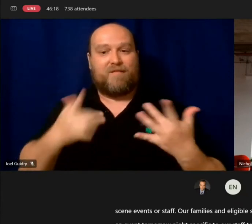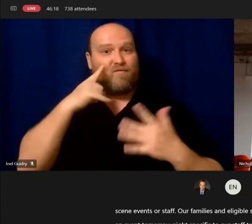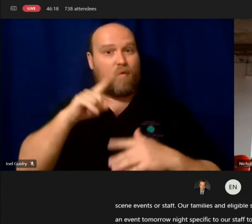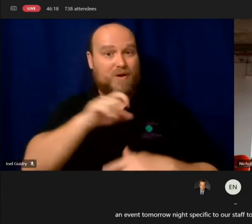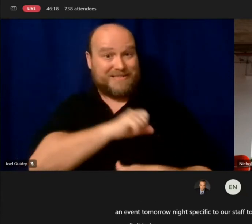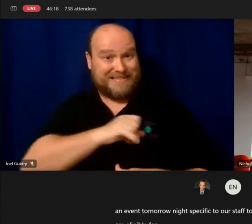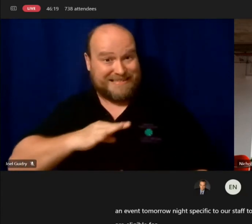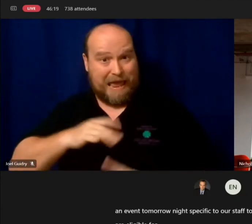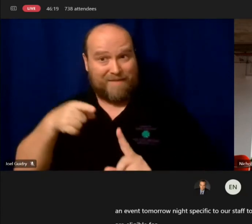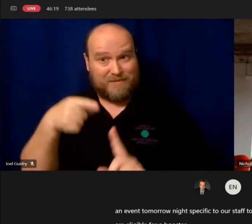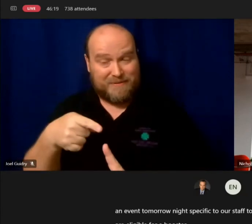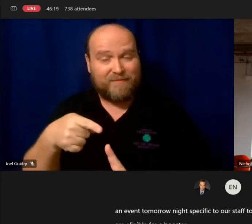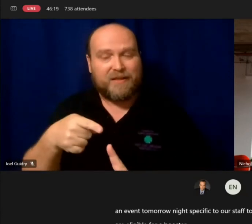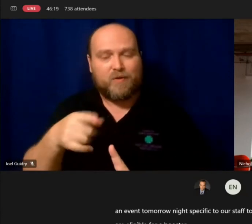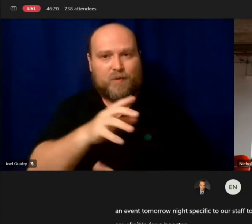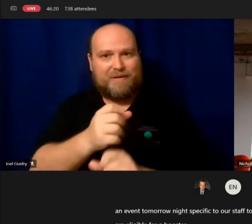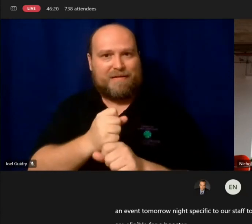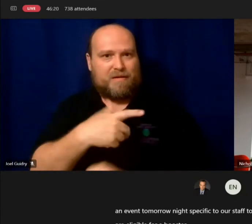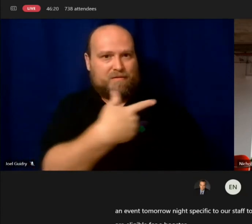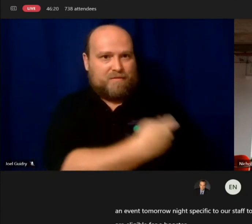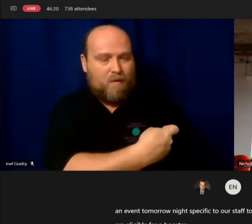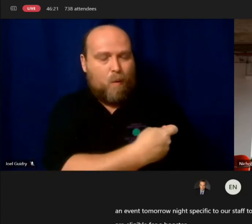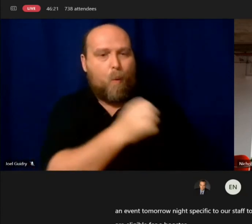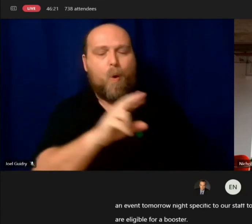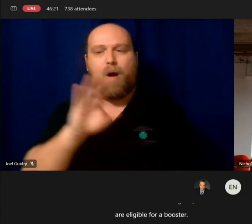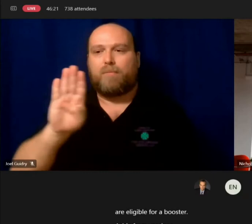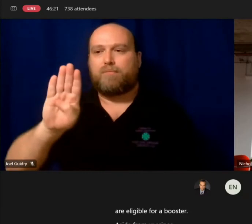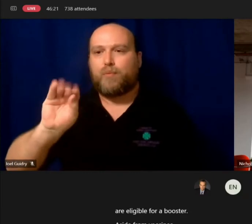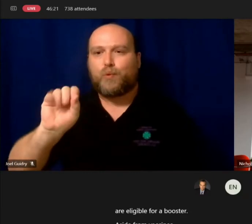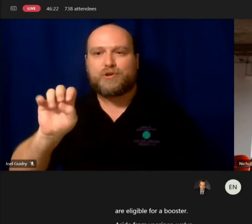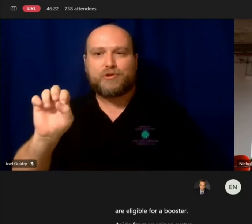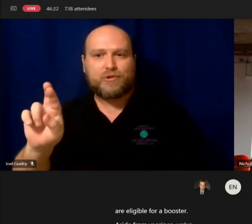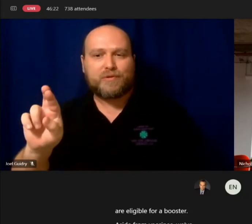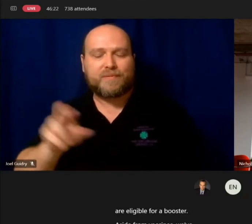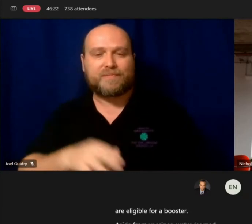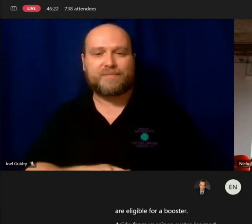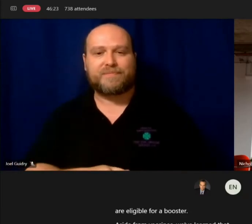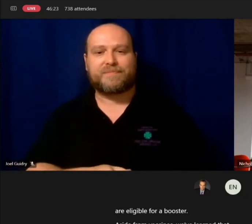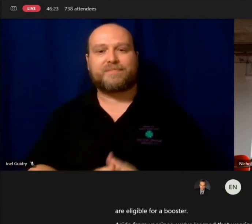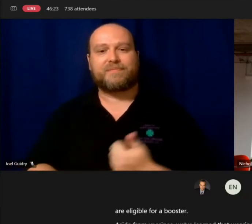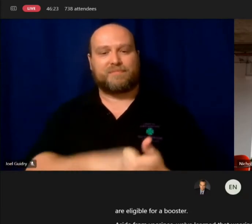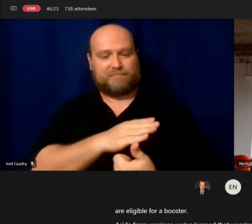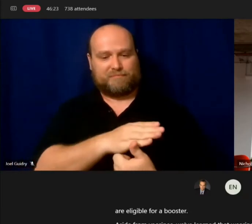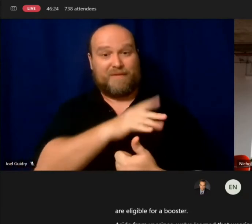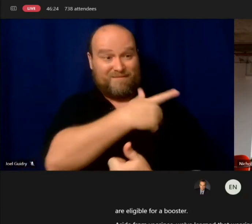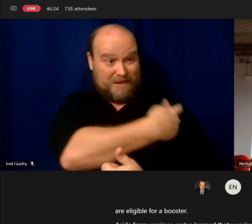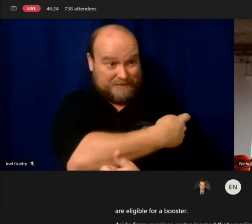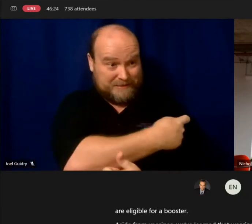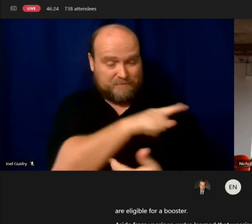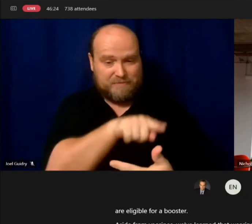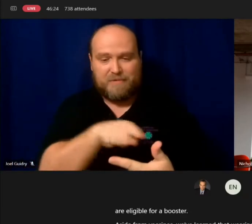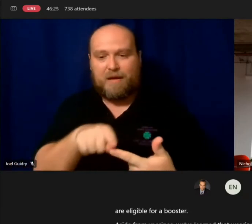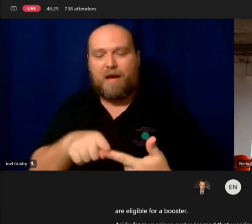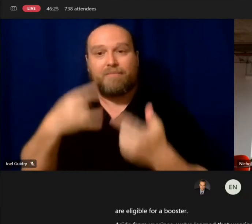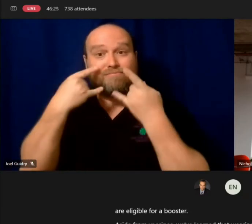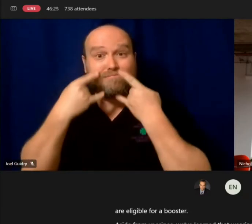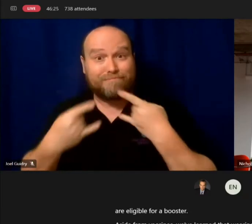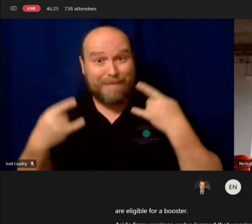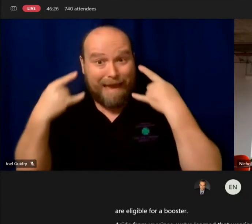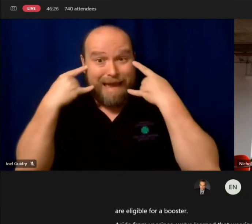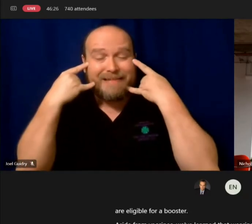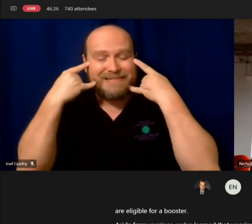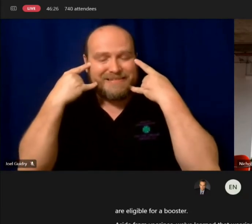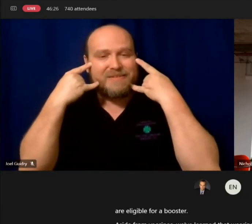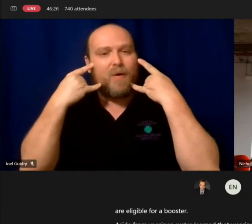Aside from vaccines, we have learned that wearing a mask or face covering is additionally one of the most imperative